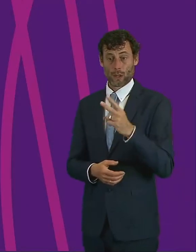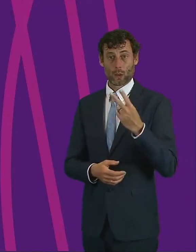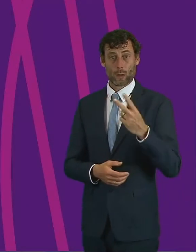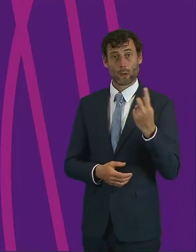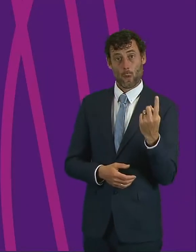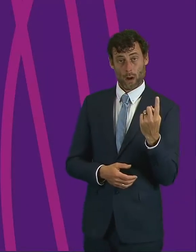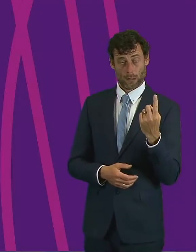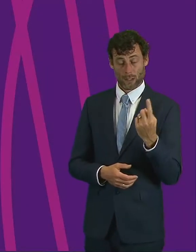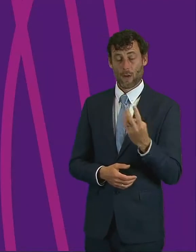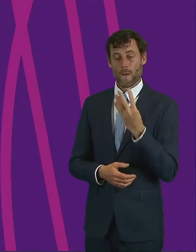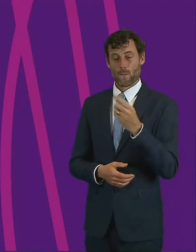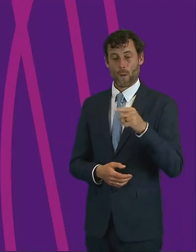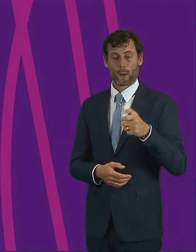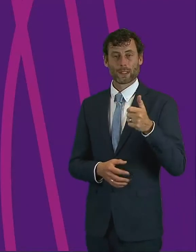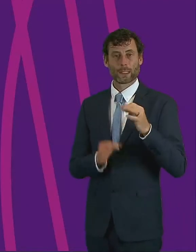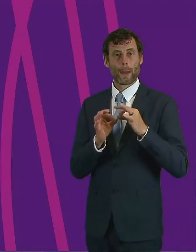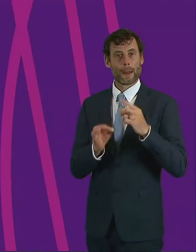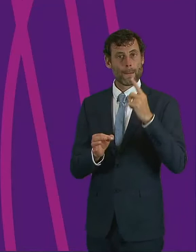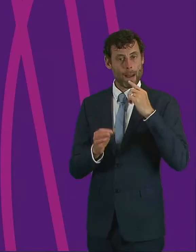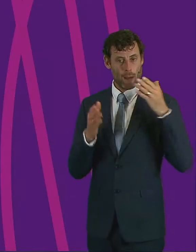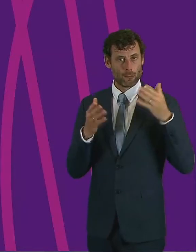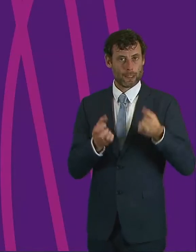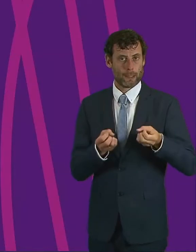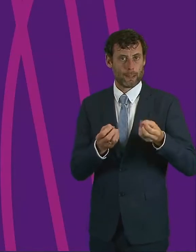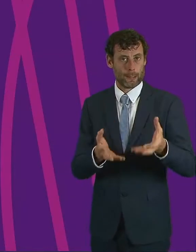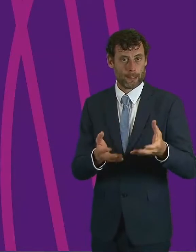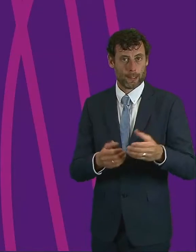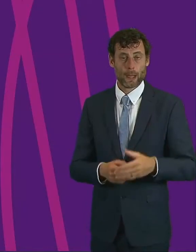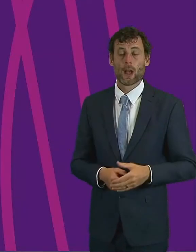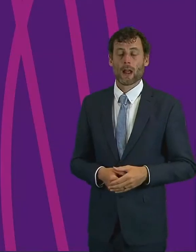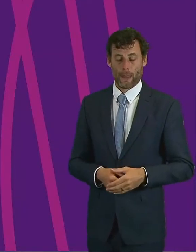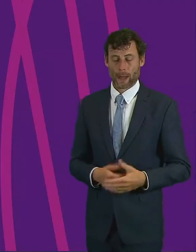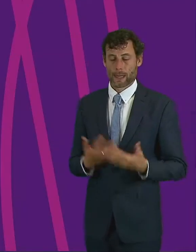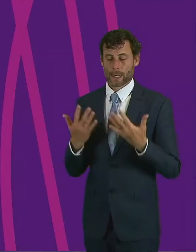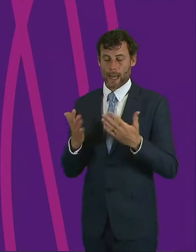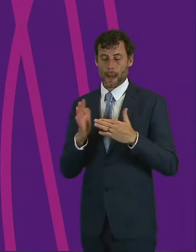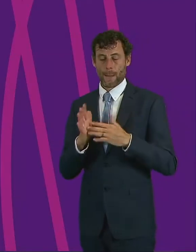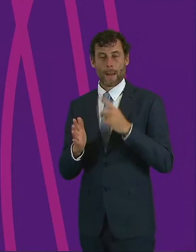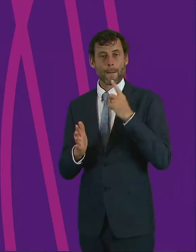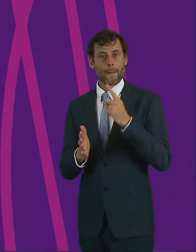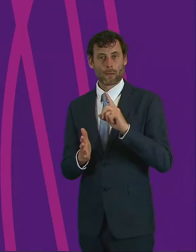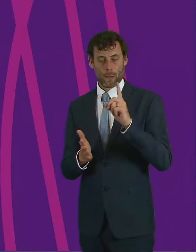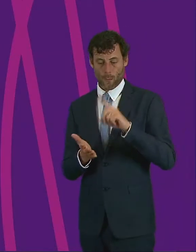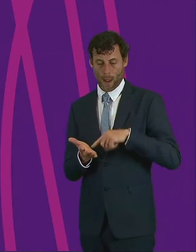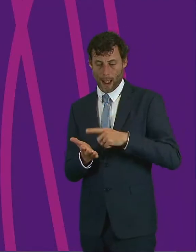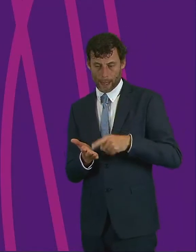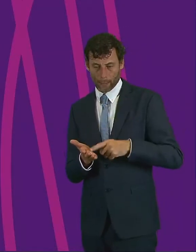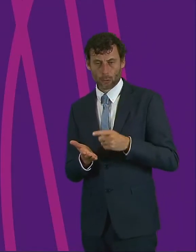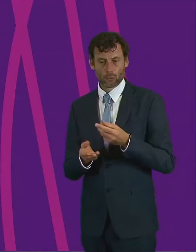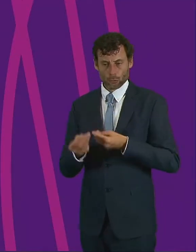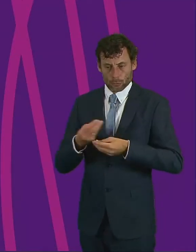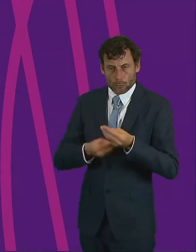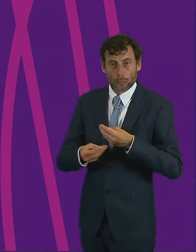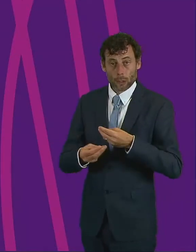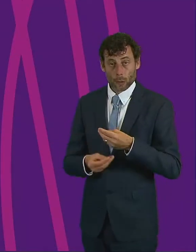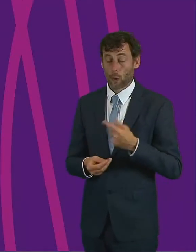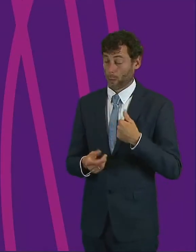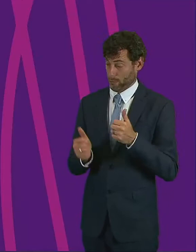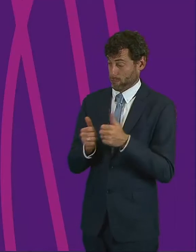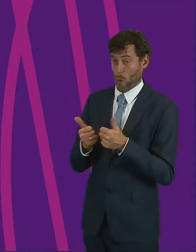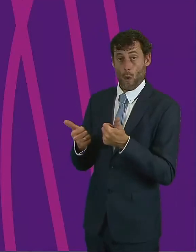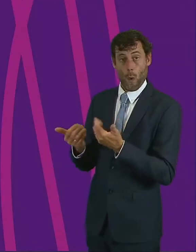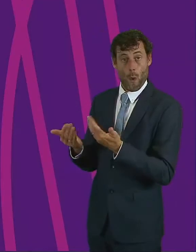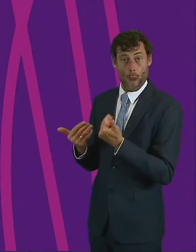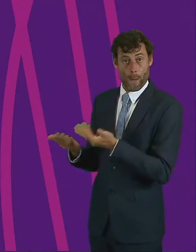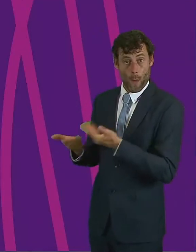billion, all resource except for £10 million of capital and financial transactions. And I would reiterate that that is welcome. But even